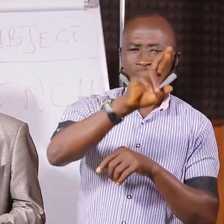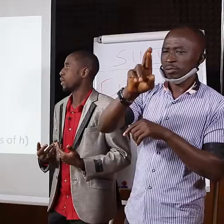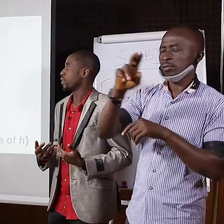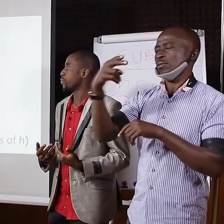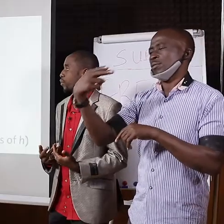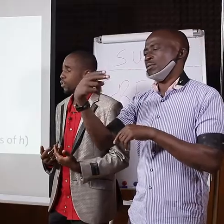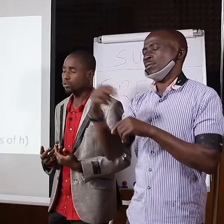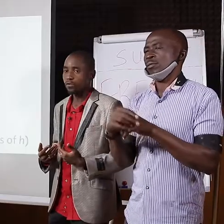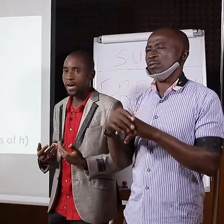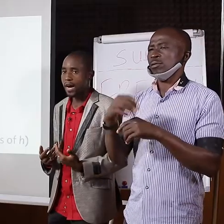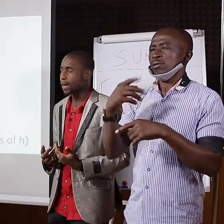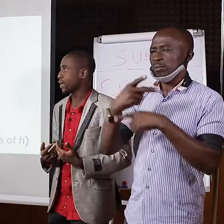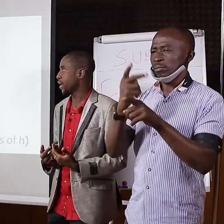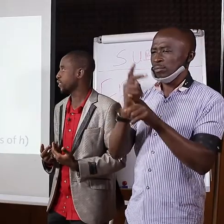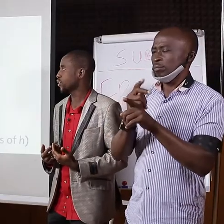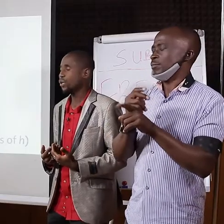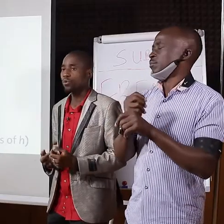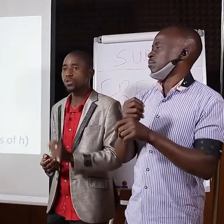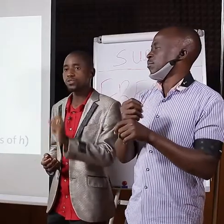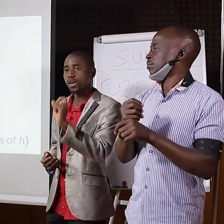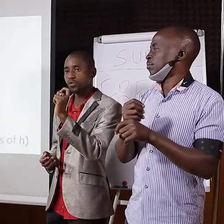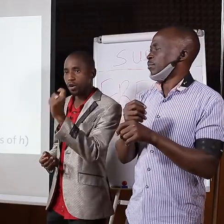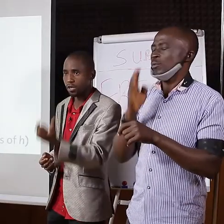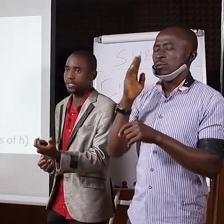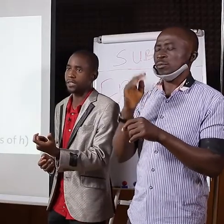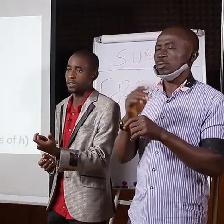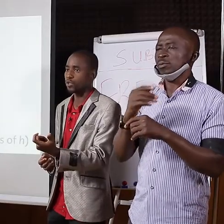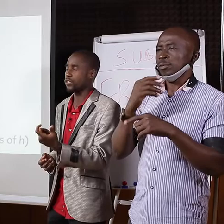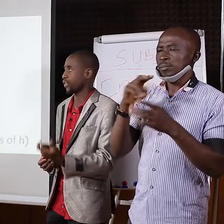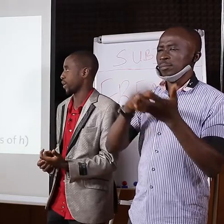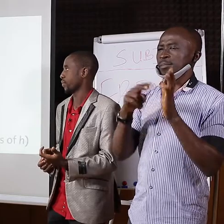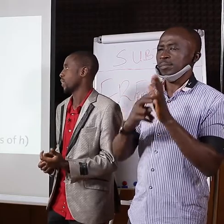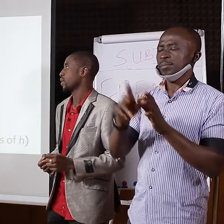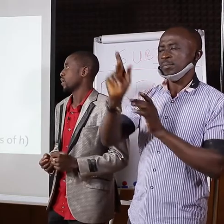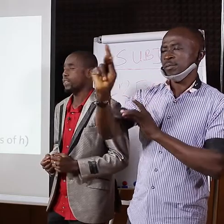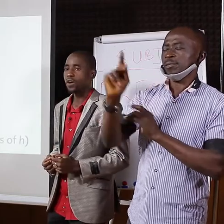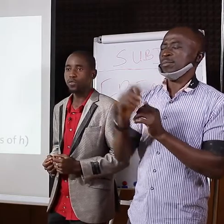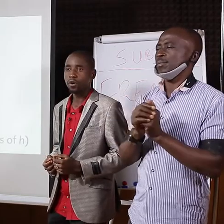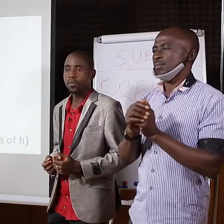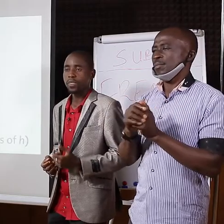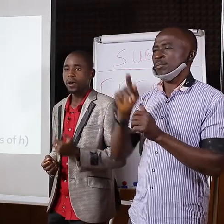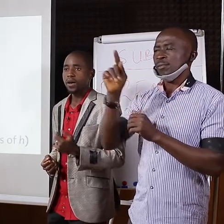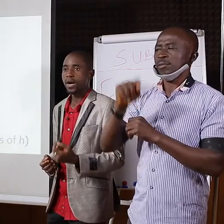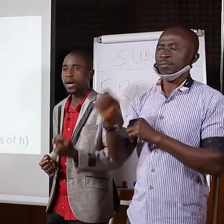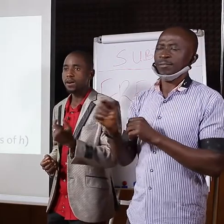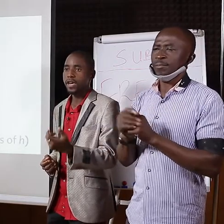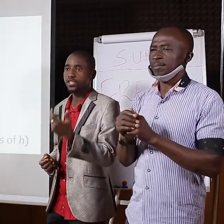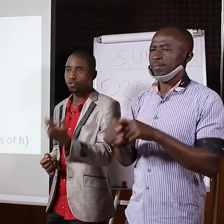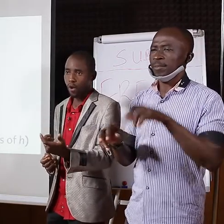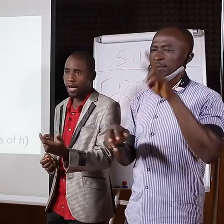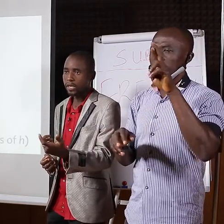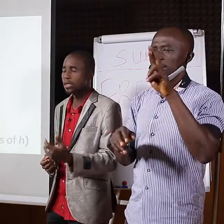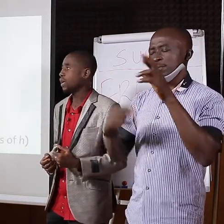h. The product of r and h will result to a constant, which is k. Therefore,